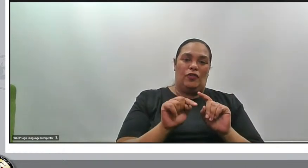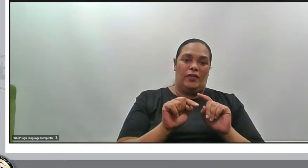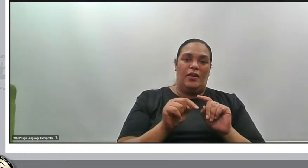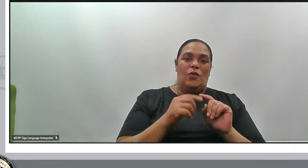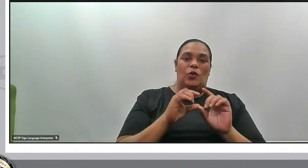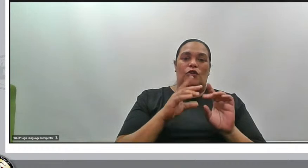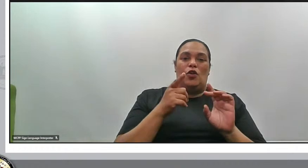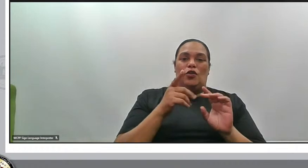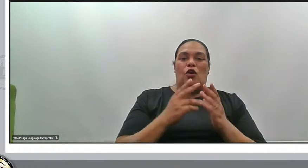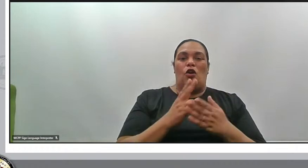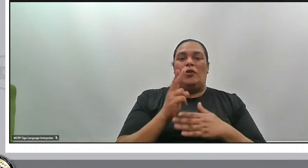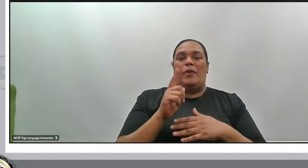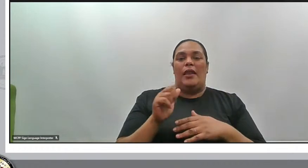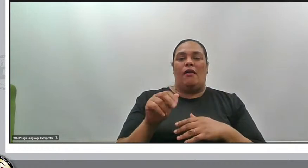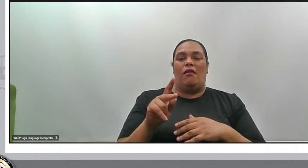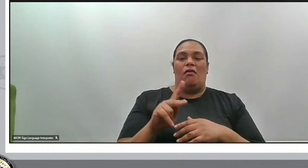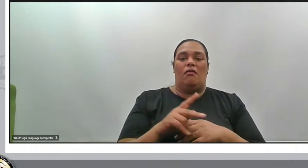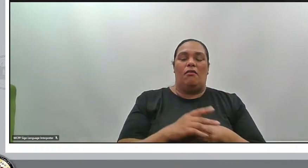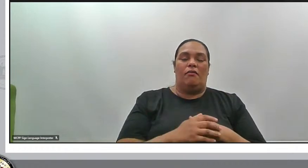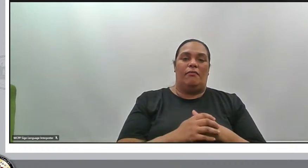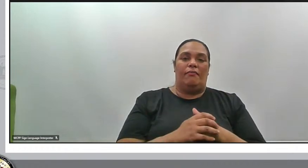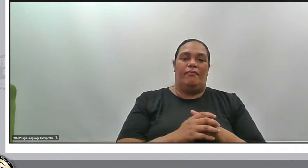start with you, Honourable Lacker.